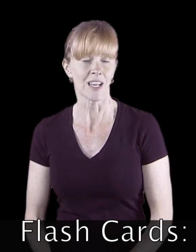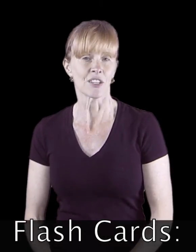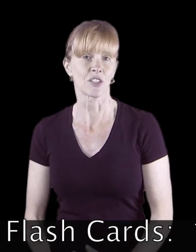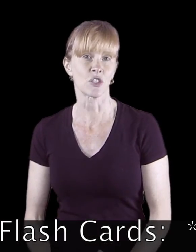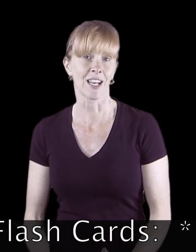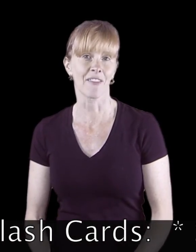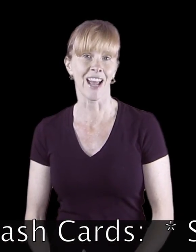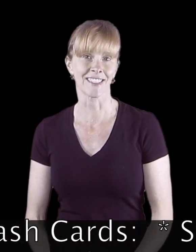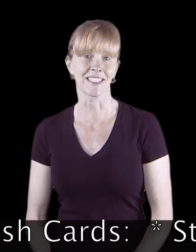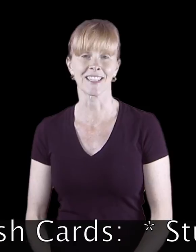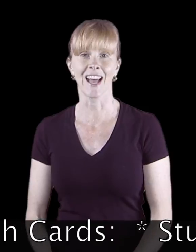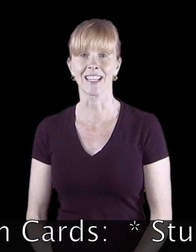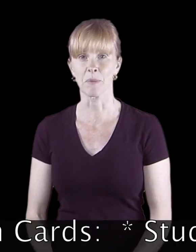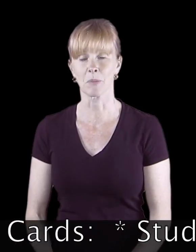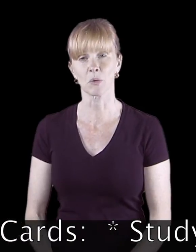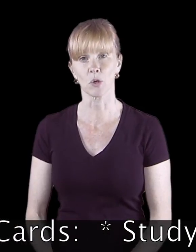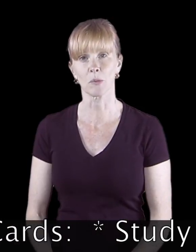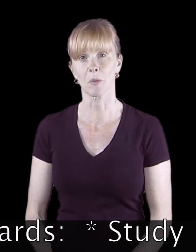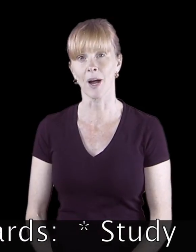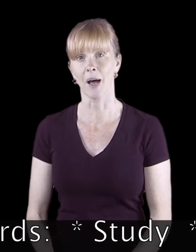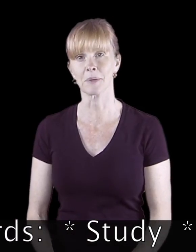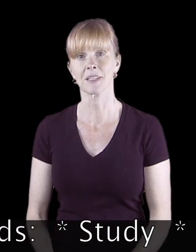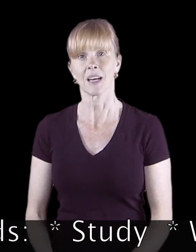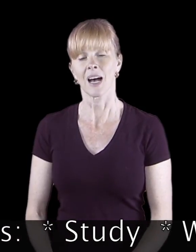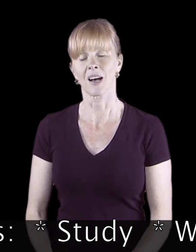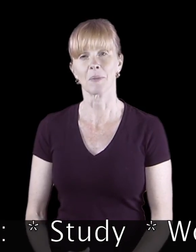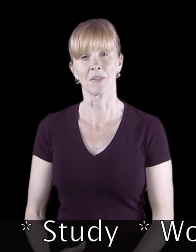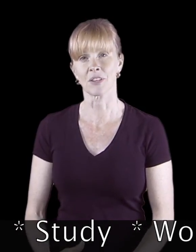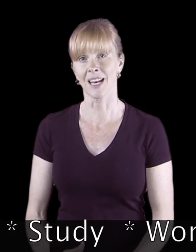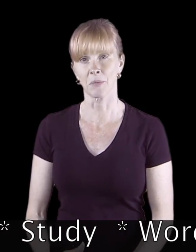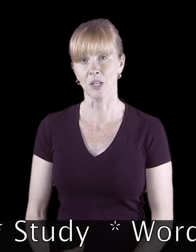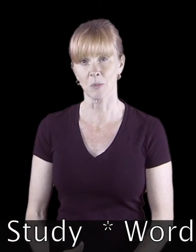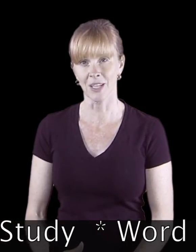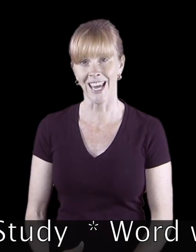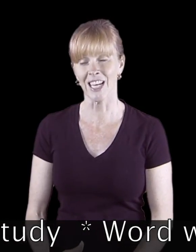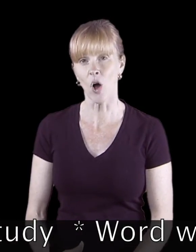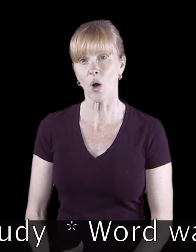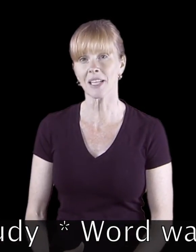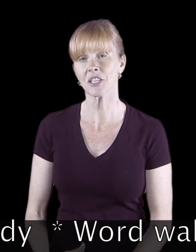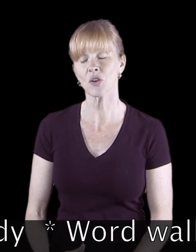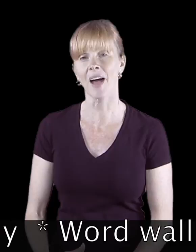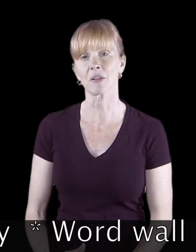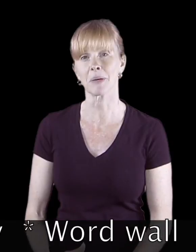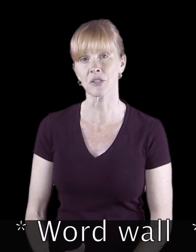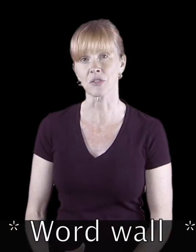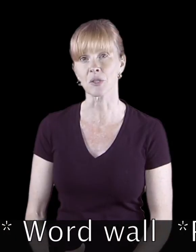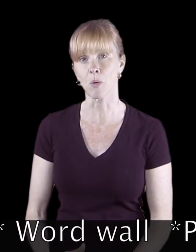so that you can have access to that and keep them in the room, and perhaps if they're not able to communicate at all, at least you have the pictures to point